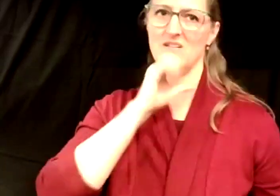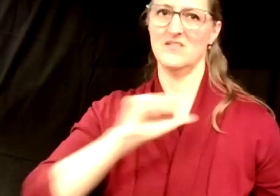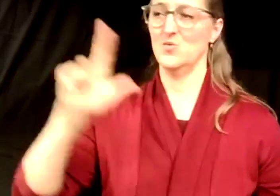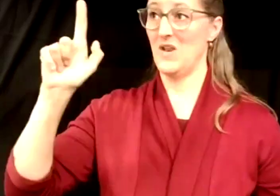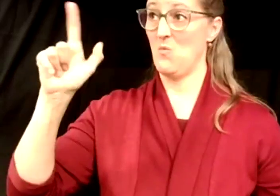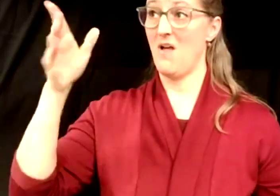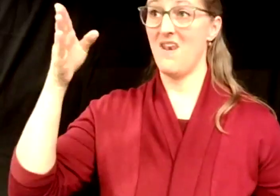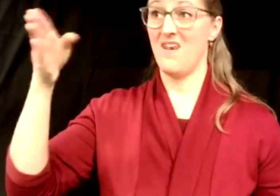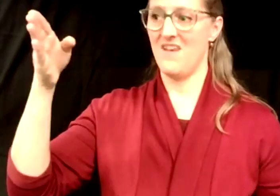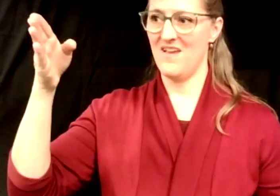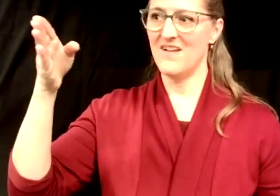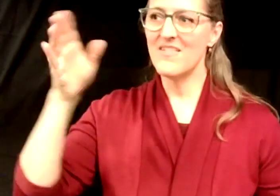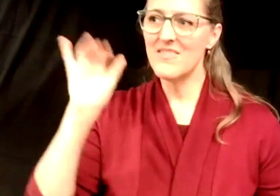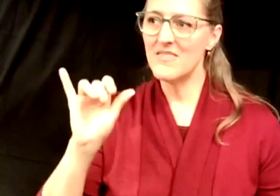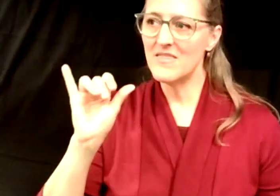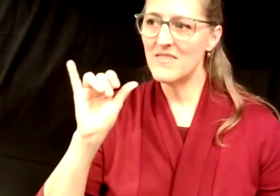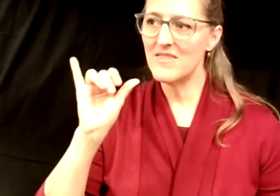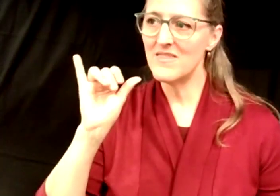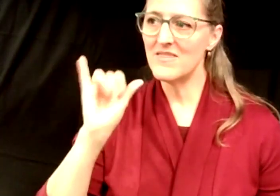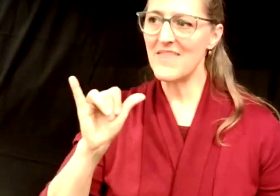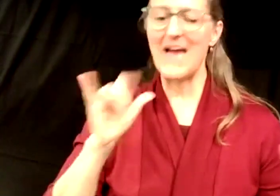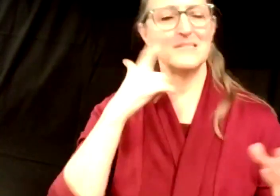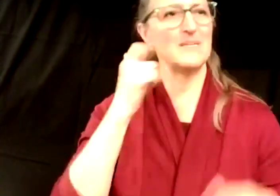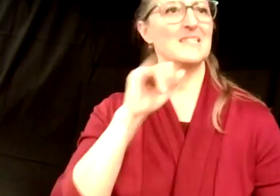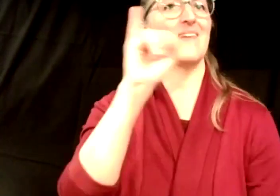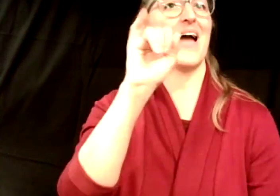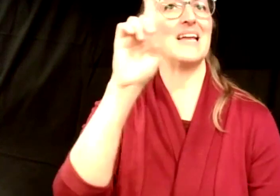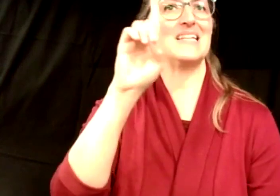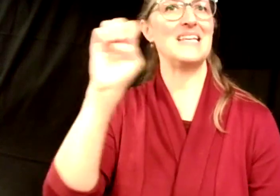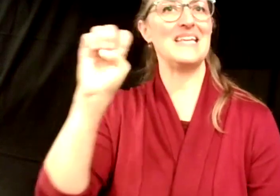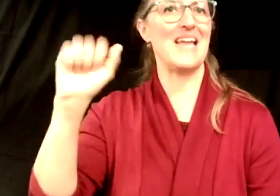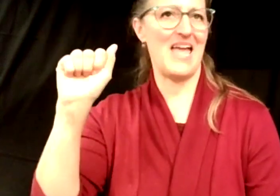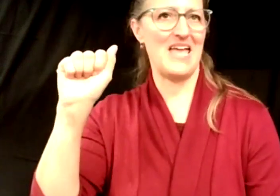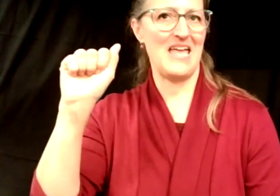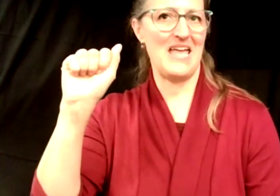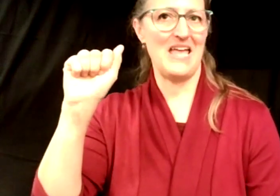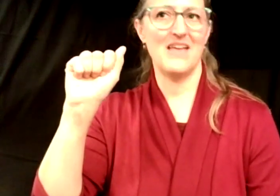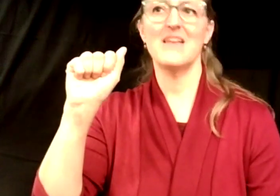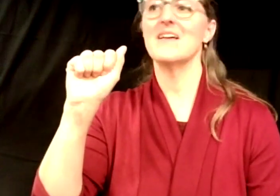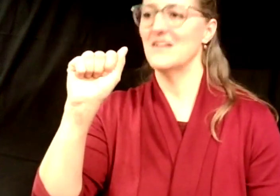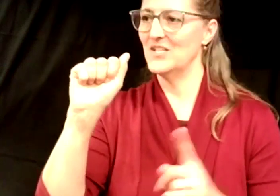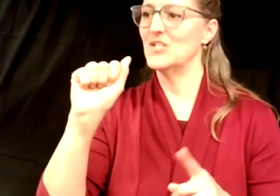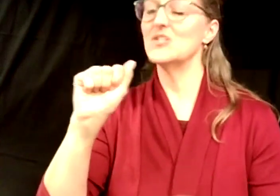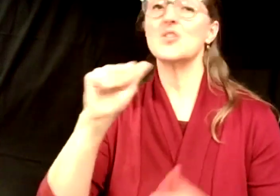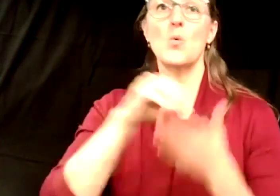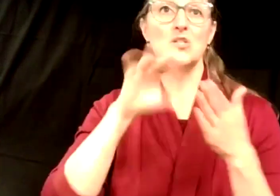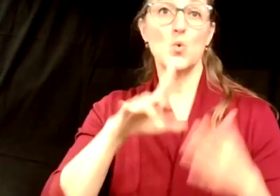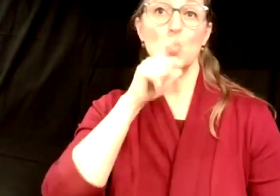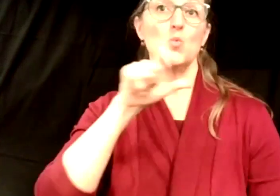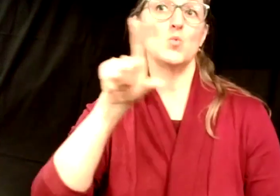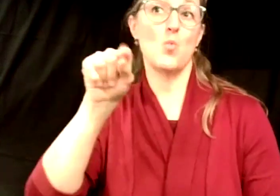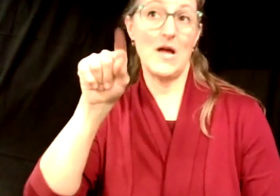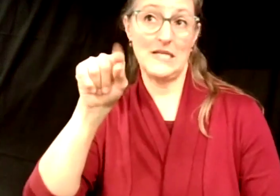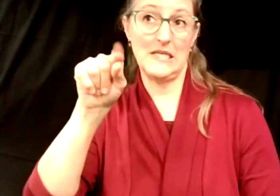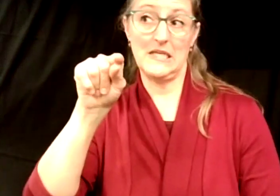that really is dealing with IDEA. And so a college student who is 20 years of age